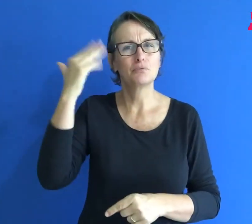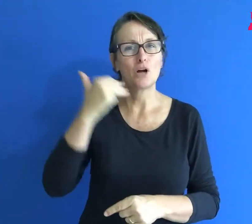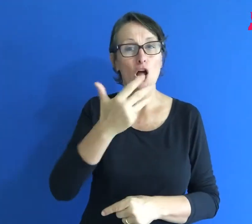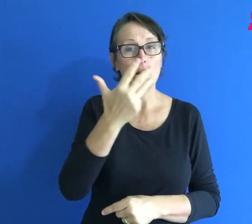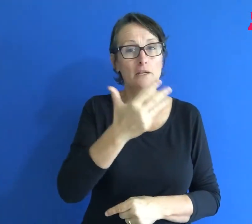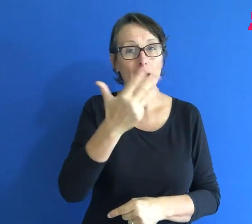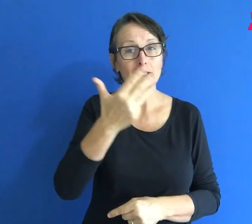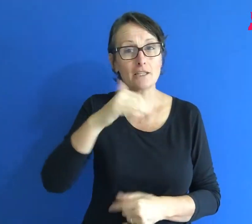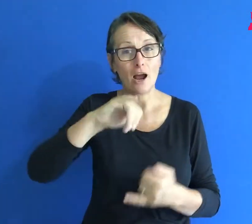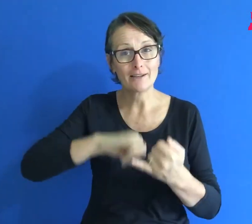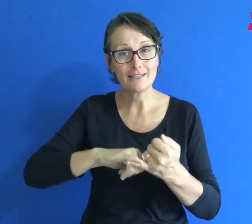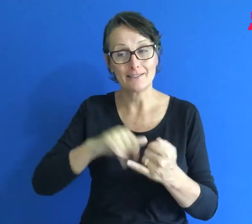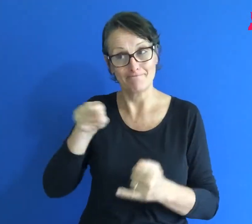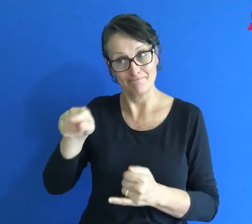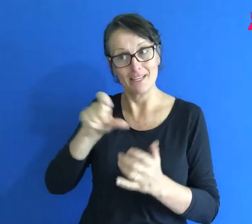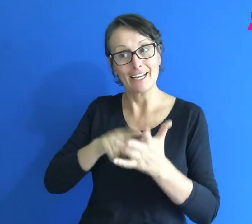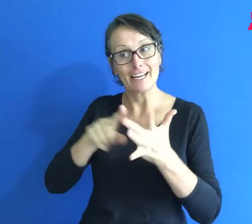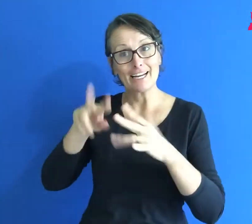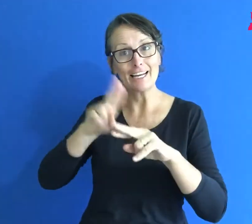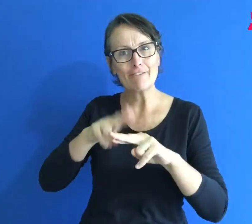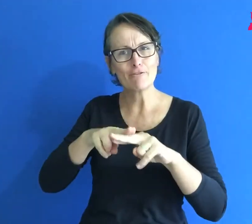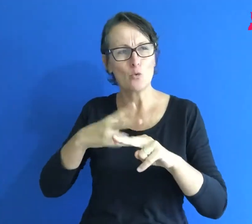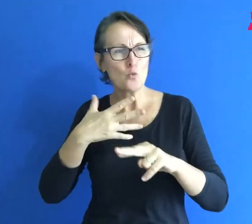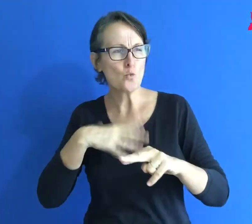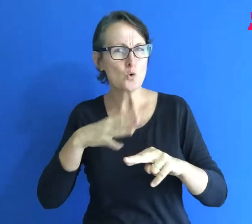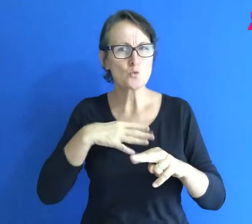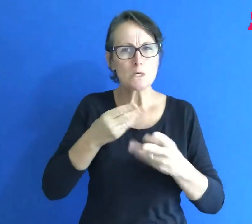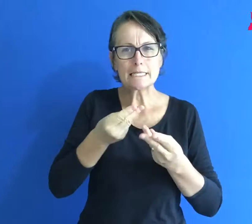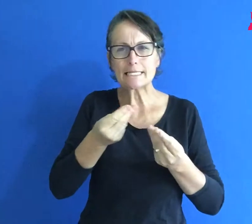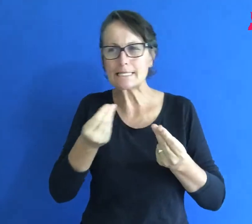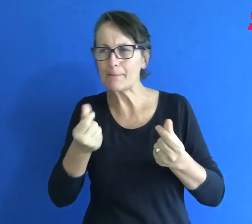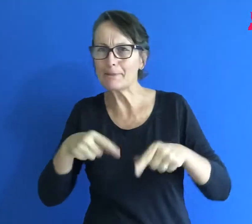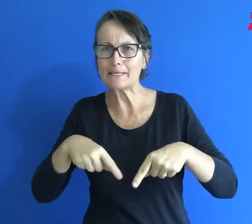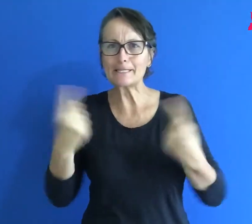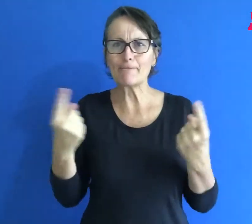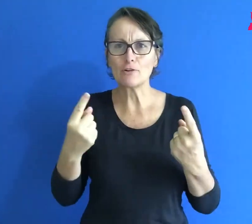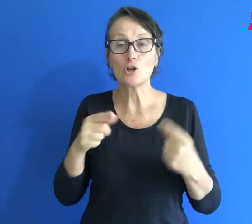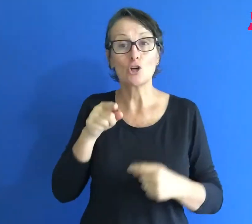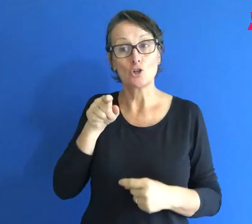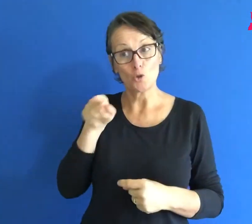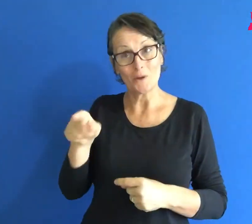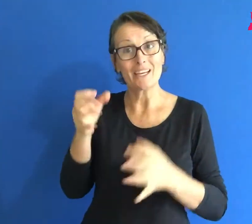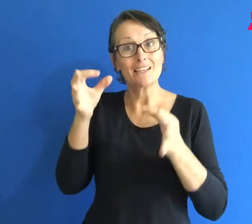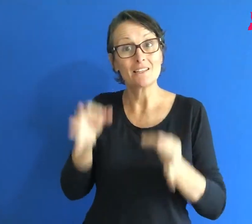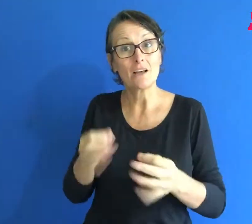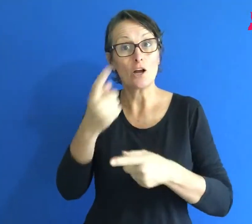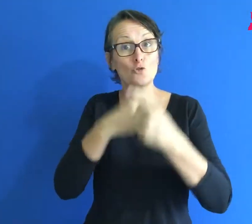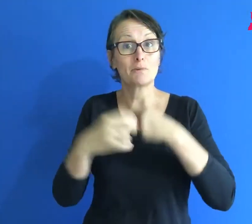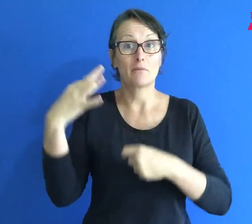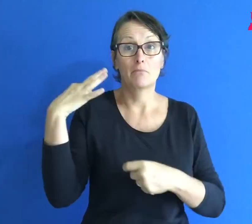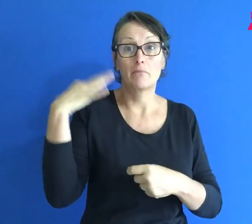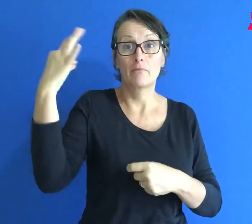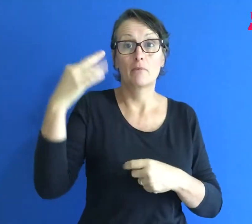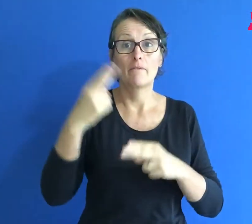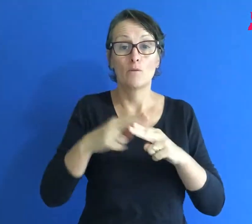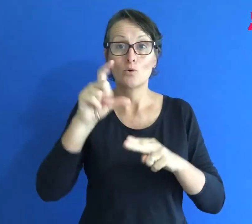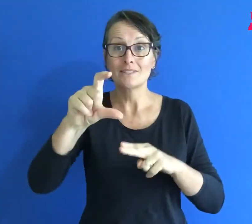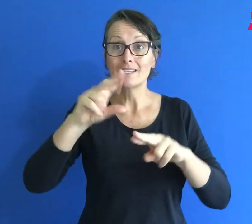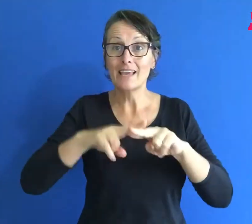itch within him that just wasn't really being scratched. So he made a decision. He was going to sign up as a volunteer for the Country Fire Authority, or the